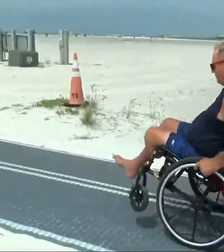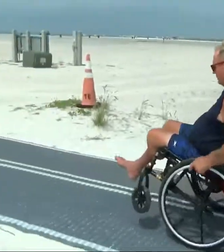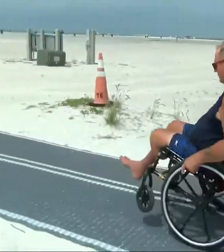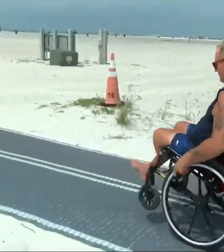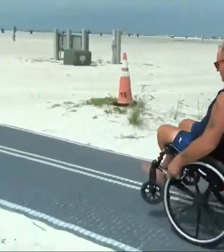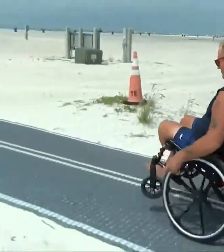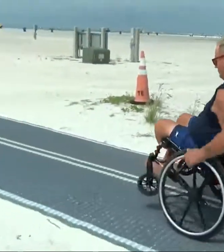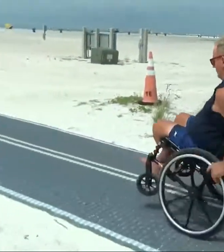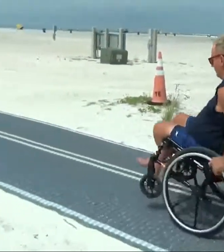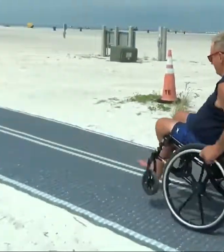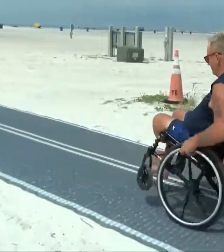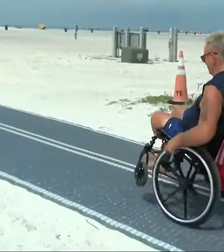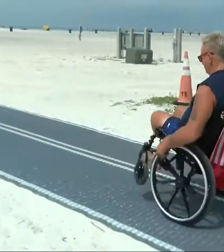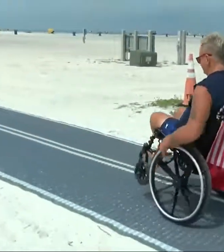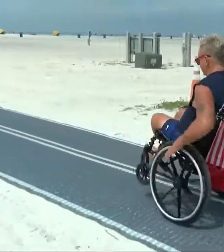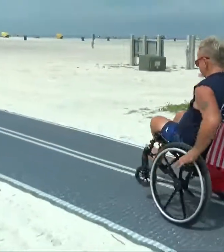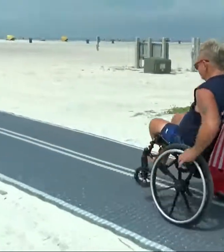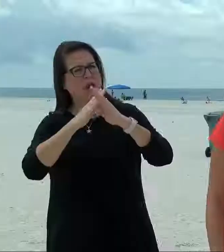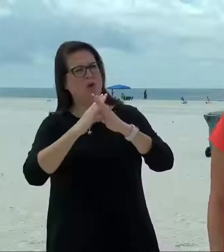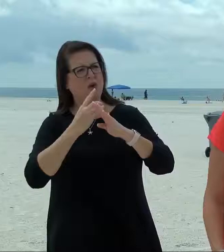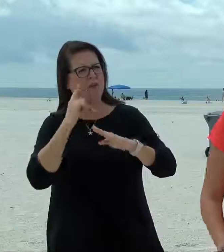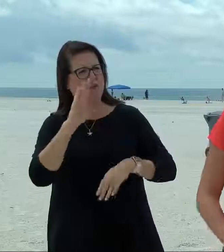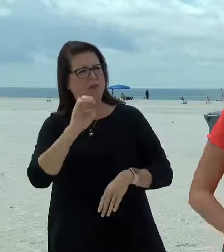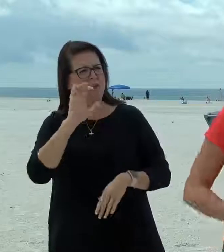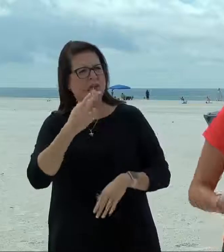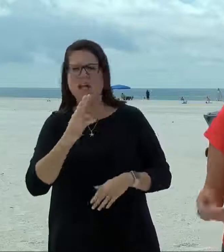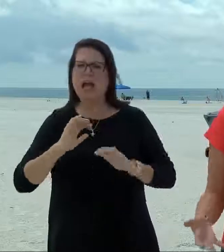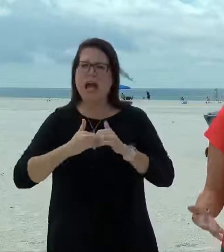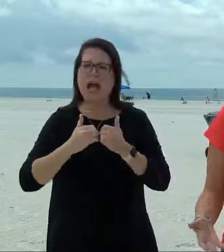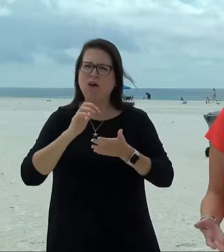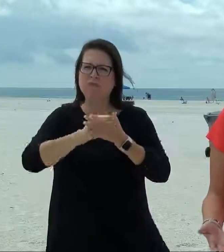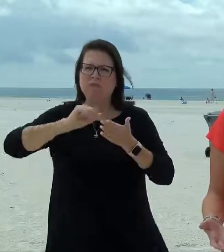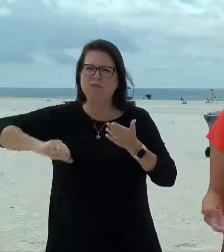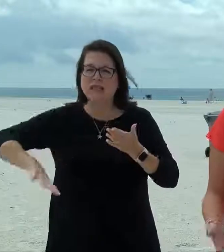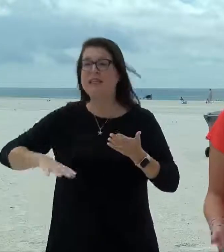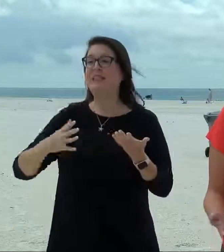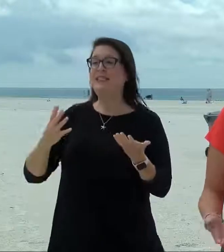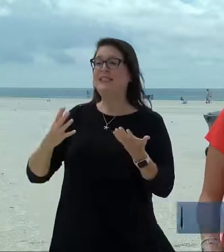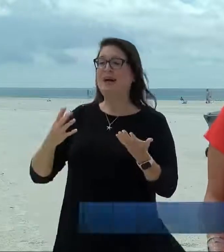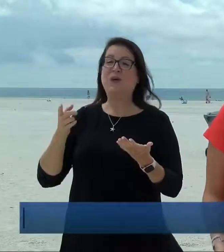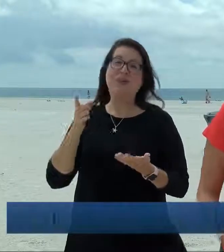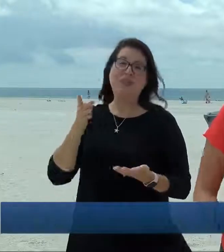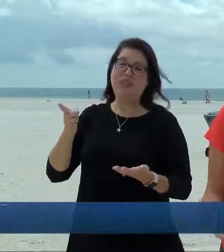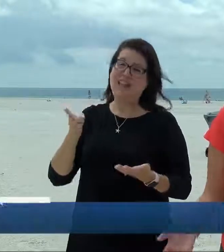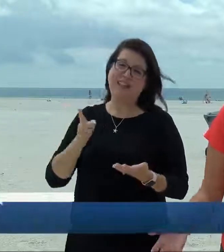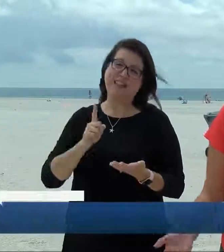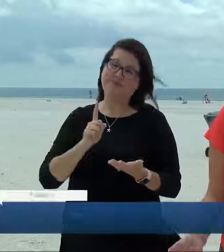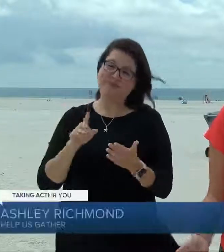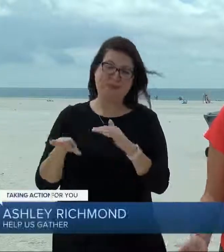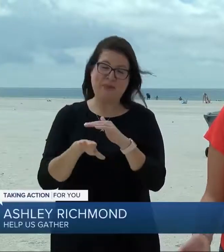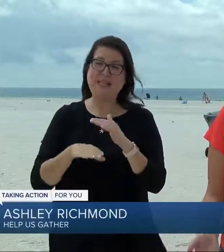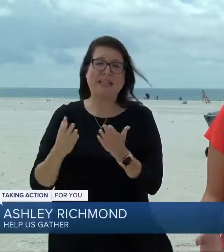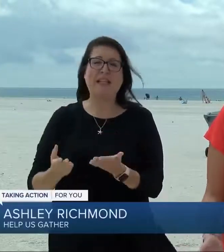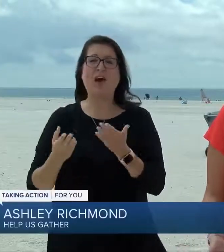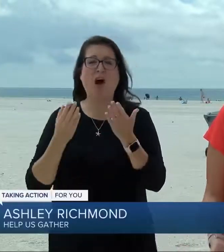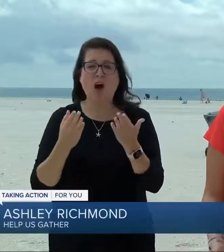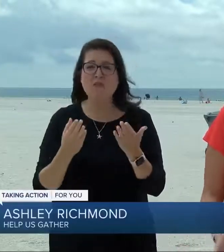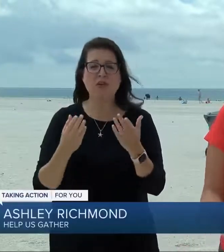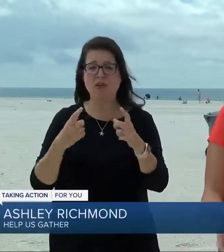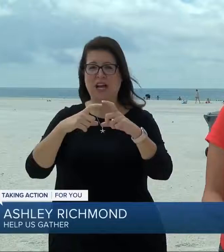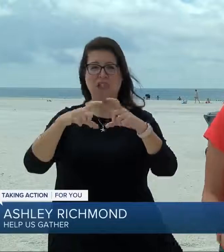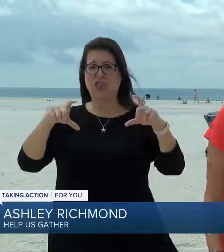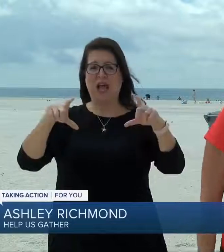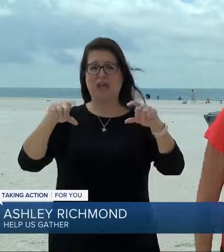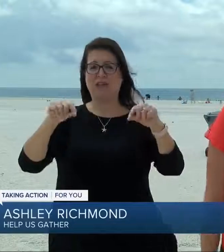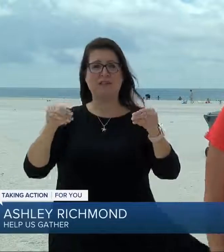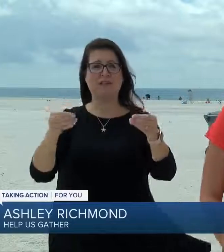decided to step up in the name of equality. They're basically offering a blank check to any beach-facing city in our area. If you